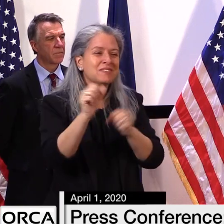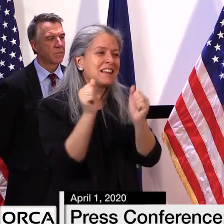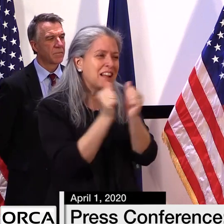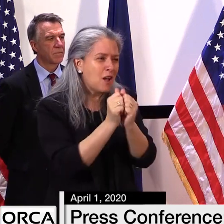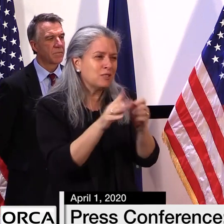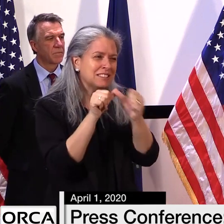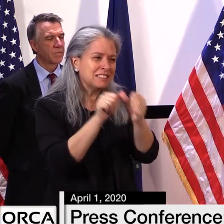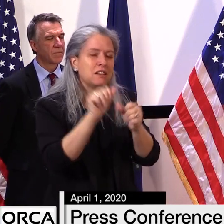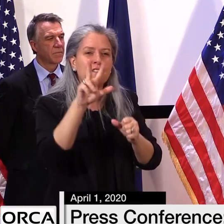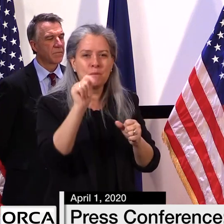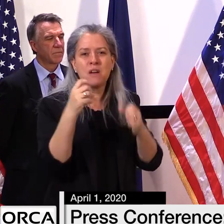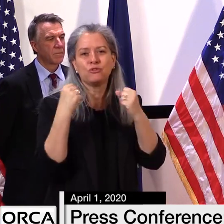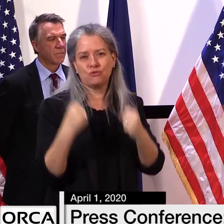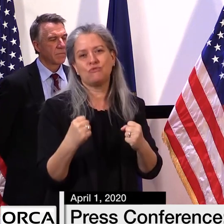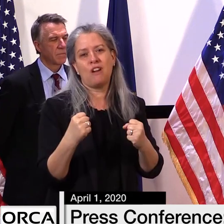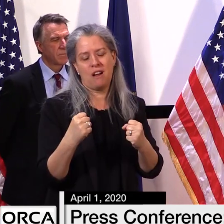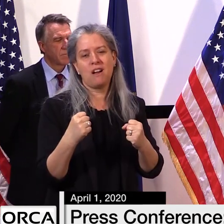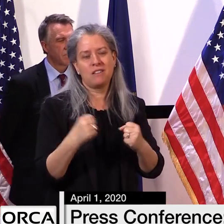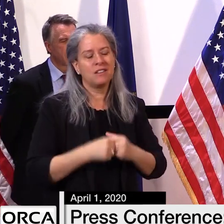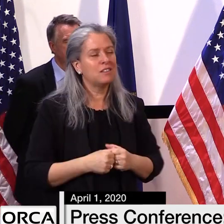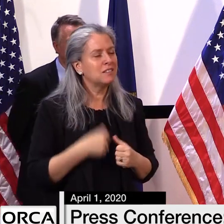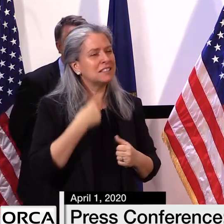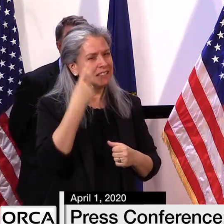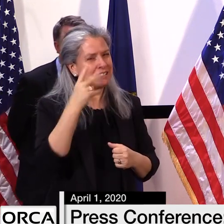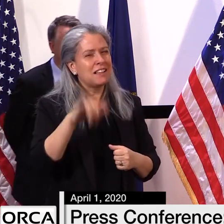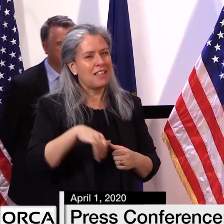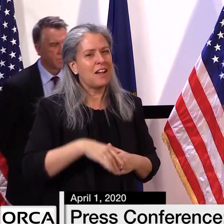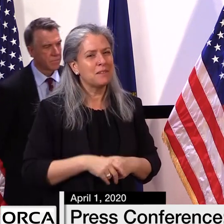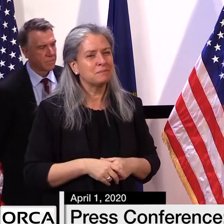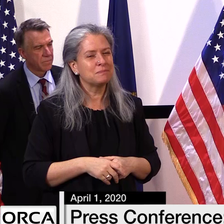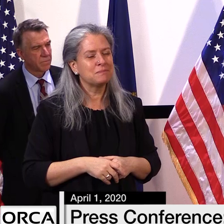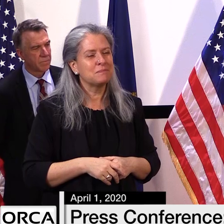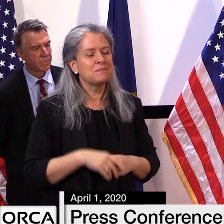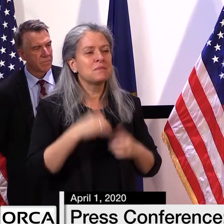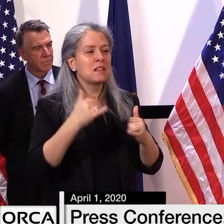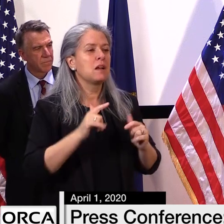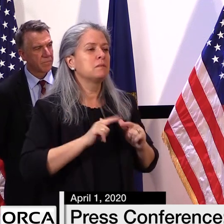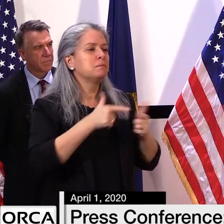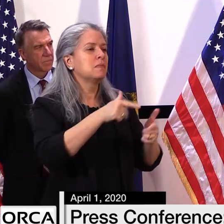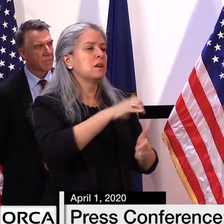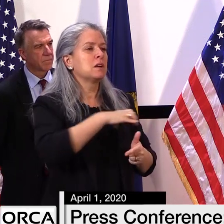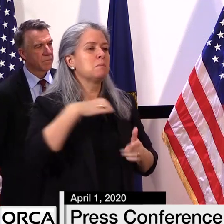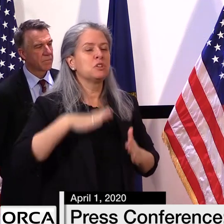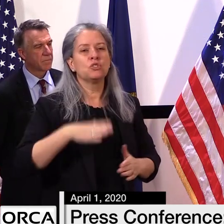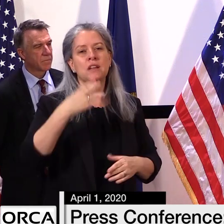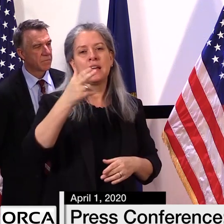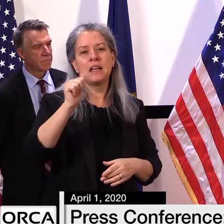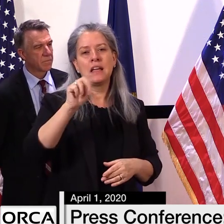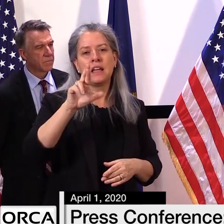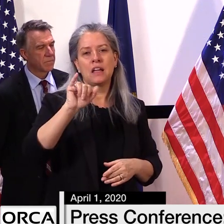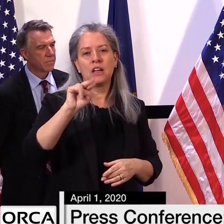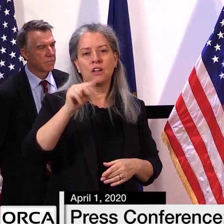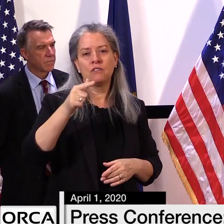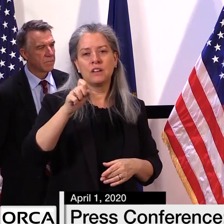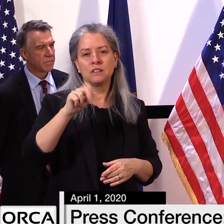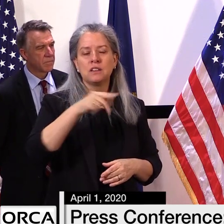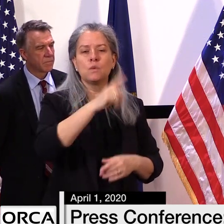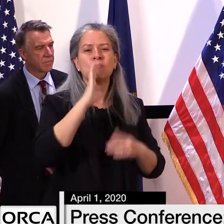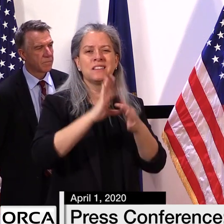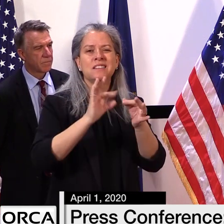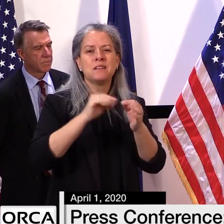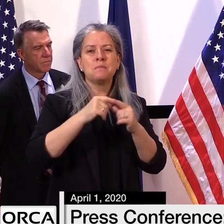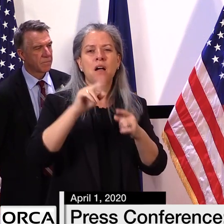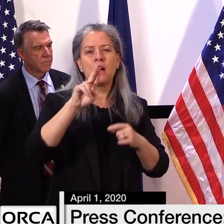remain Vermont strong. I would now like to turn it over to Commissioner Harrington to speak about the unemployment program and benefits